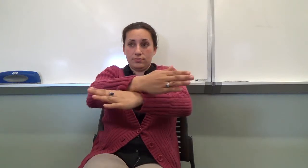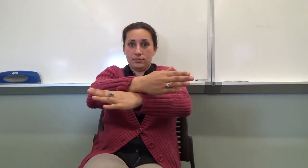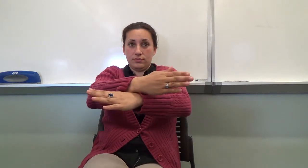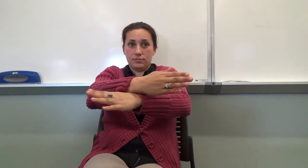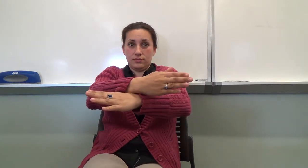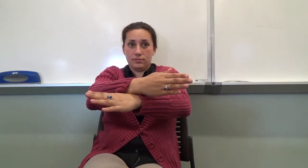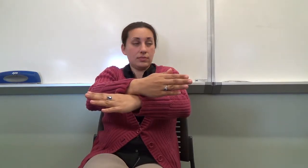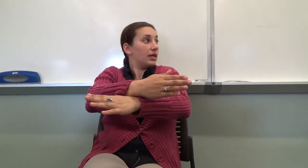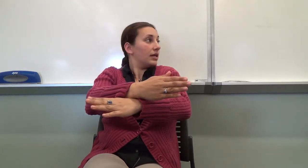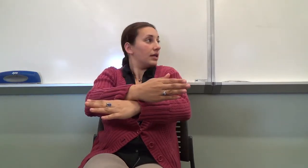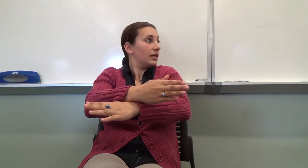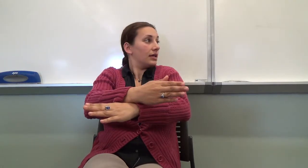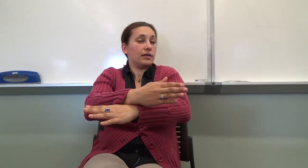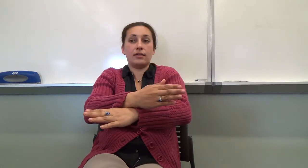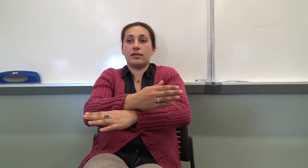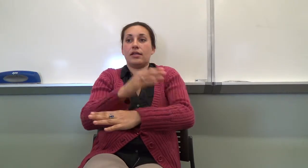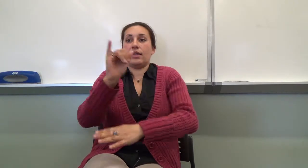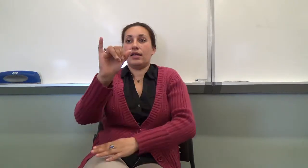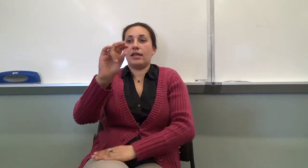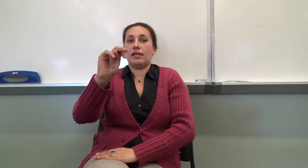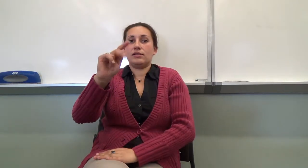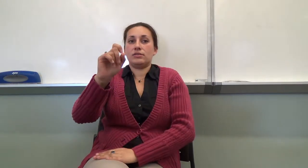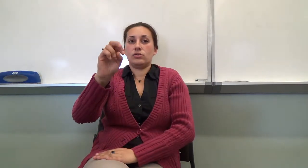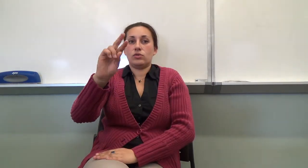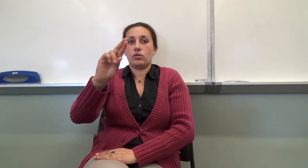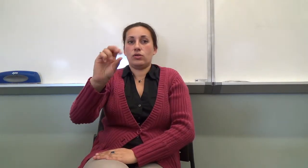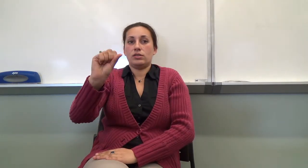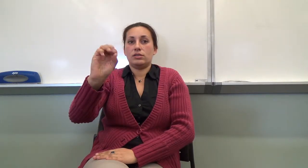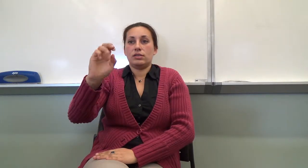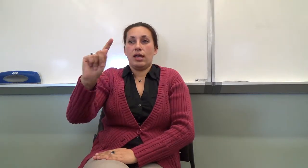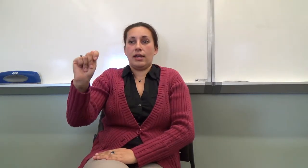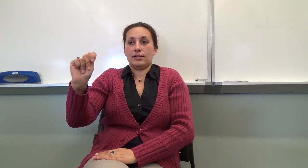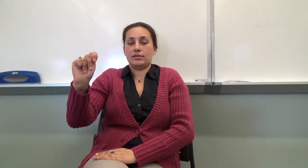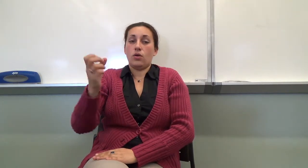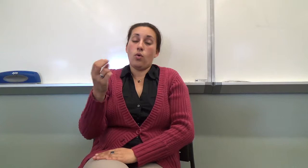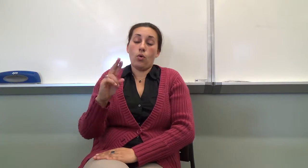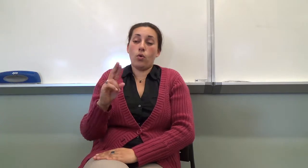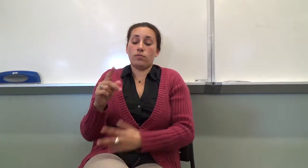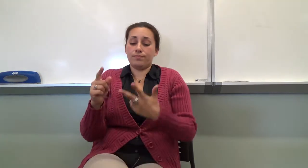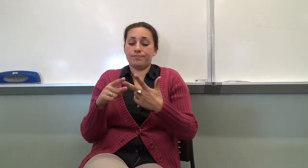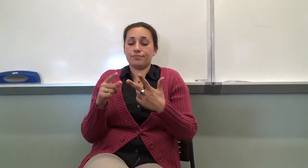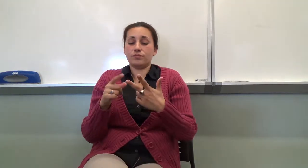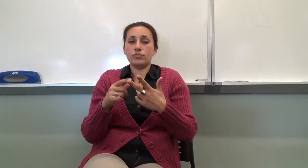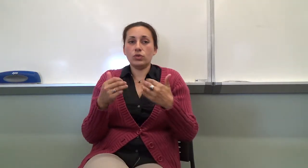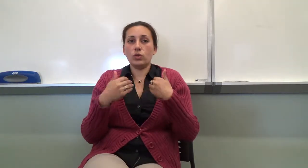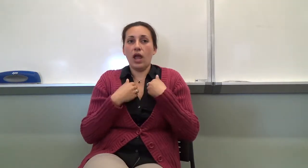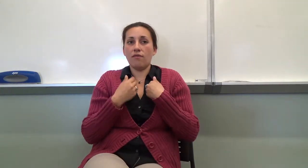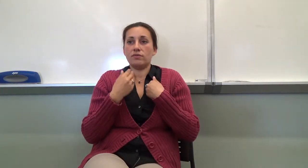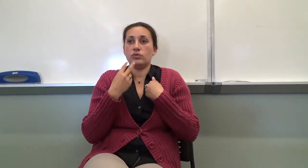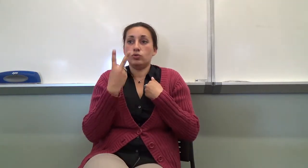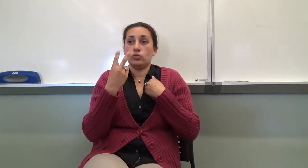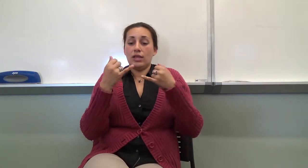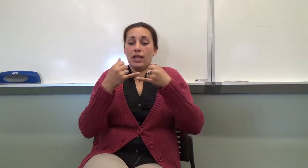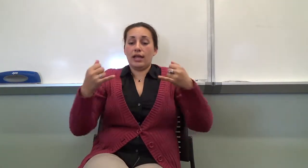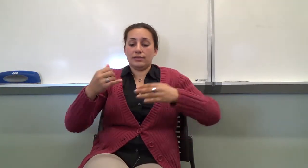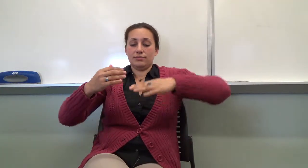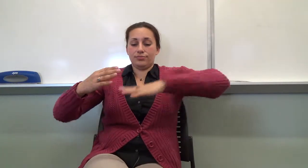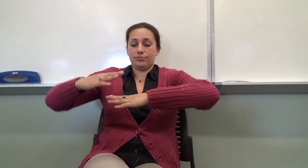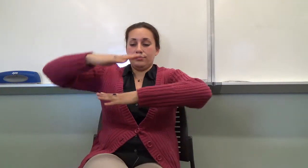minute. You could also have 2 straight lines what's called parallel to each other, which means they're railroad tracks. They never meet. They keep